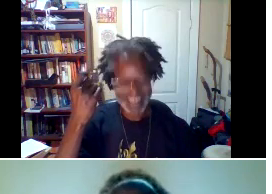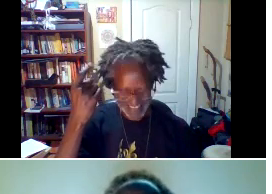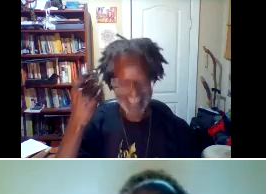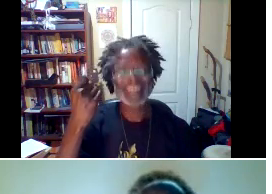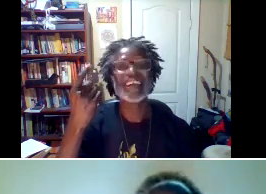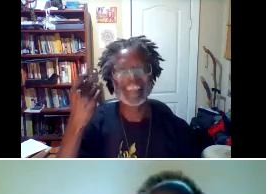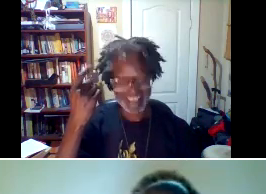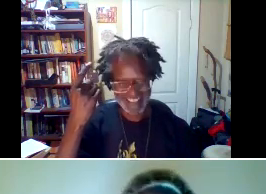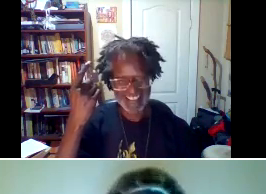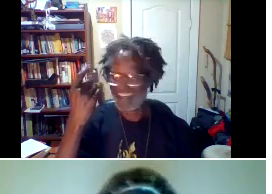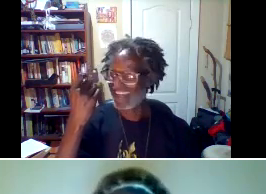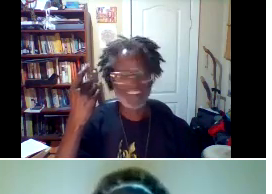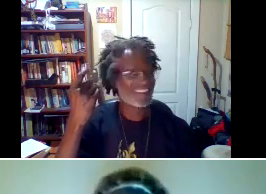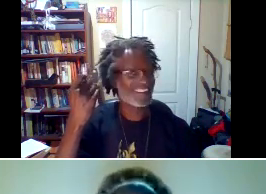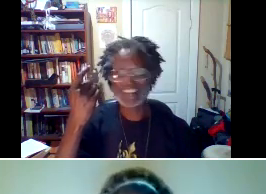I understand. Yeah.